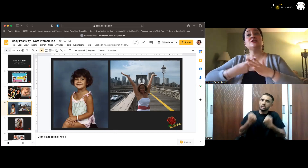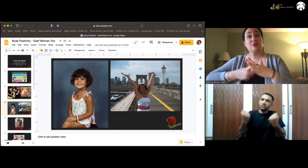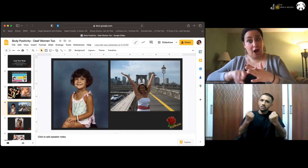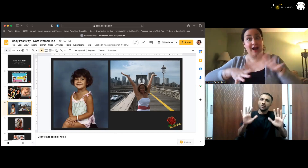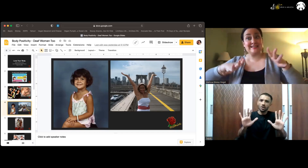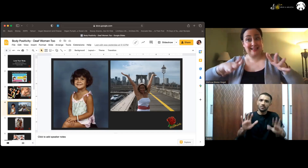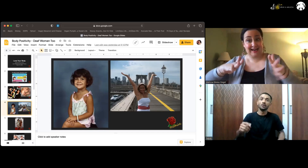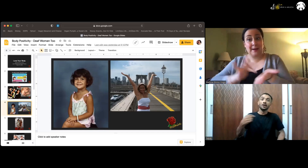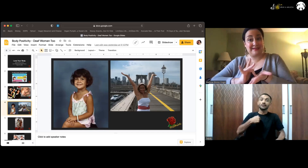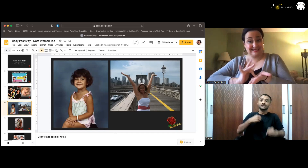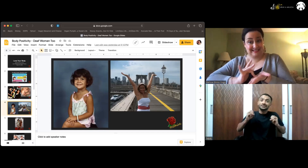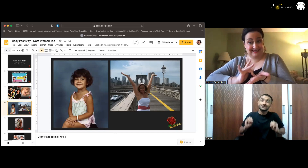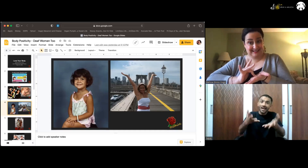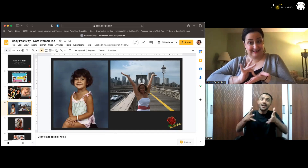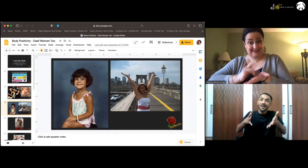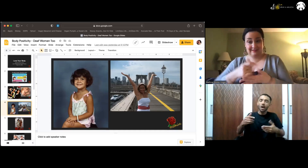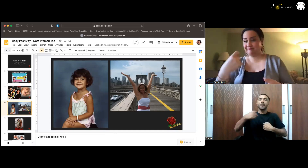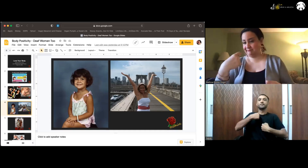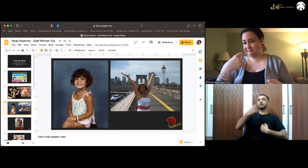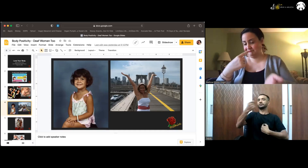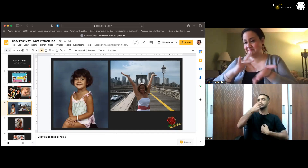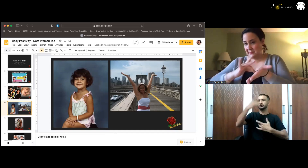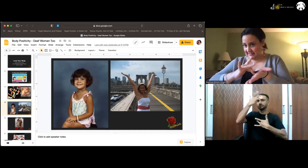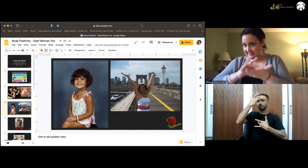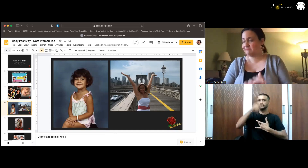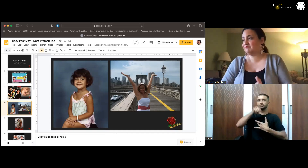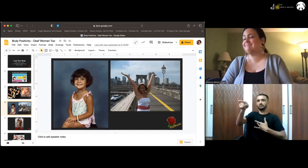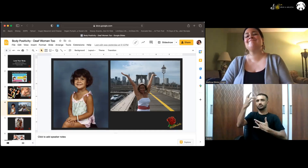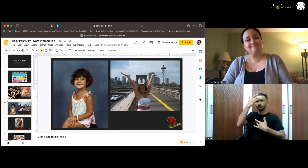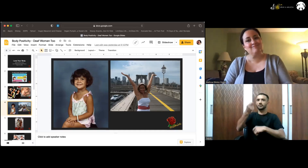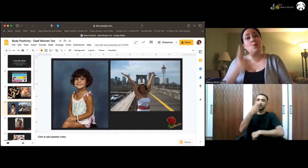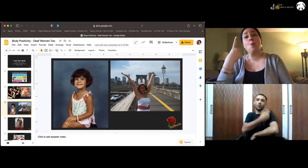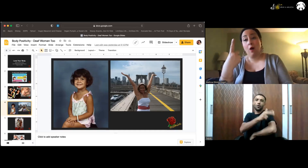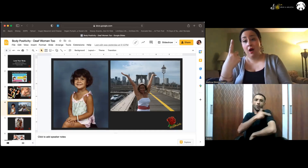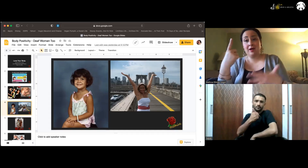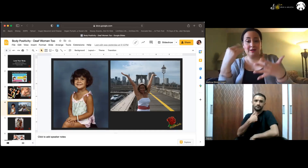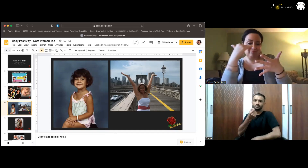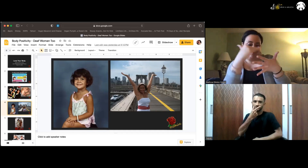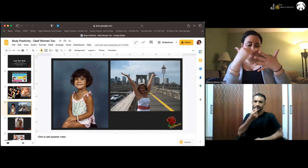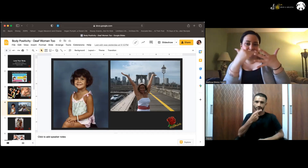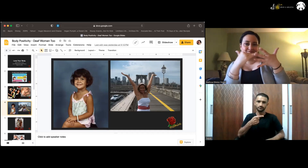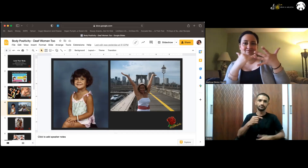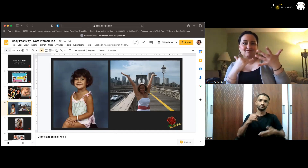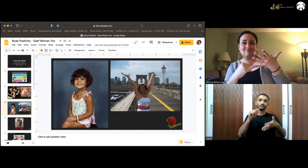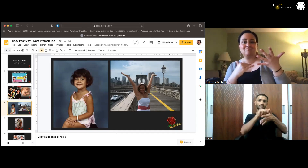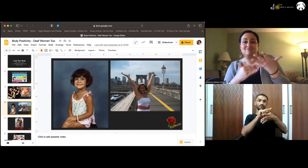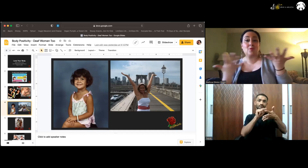So, all right. So, what happened? I tried to do. I got ill and just took